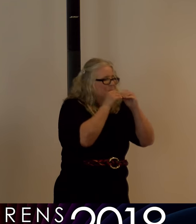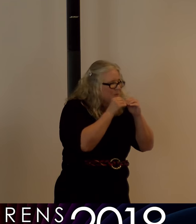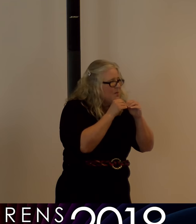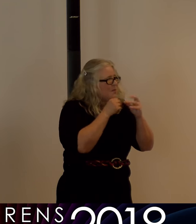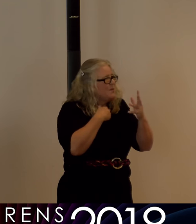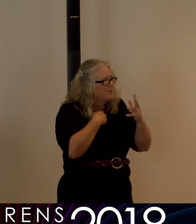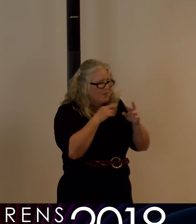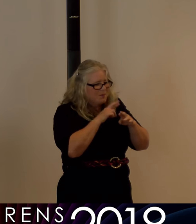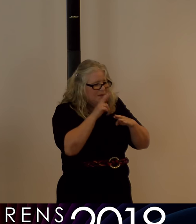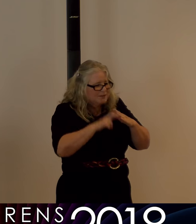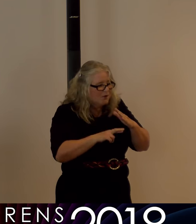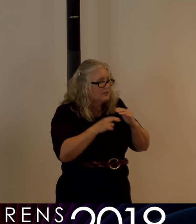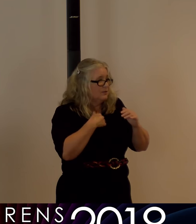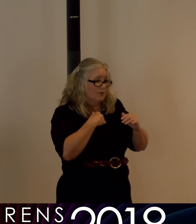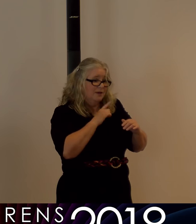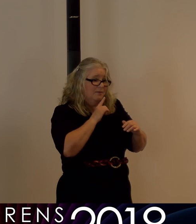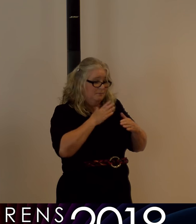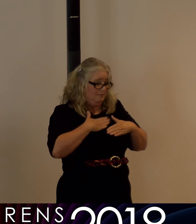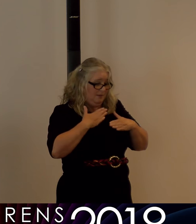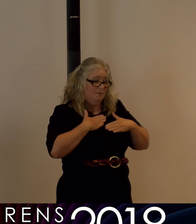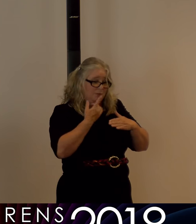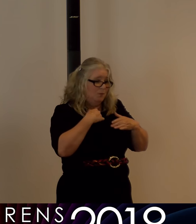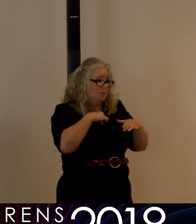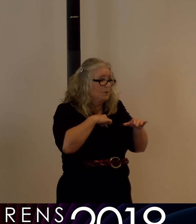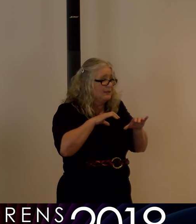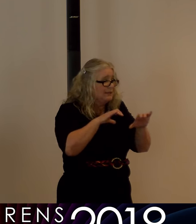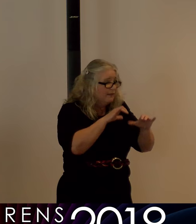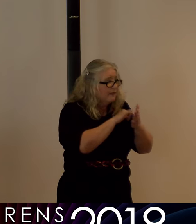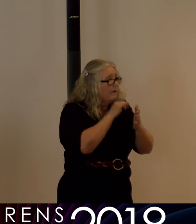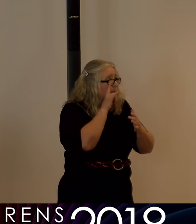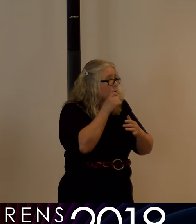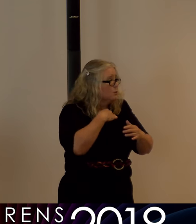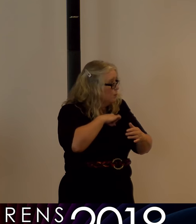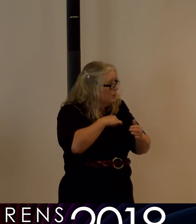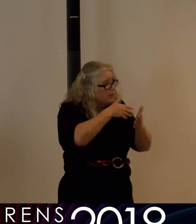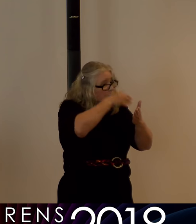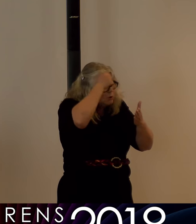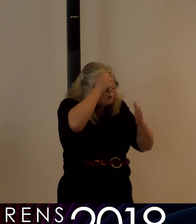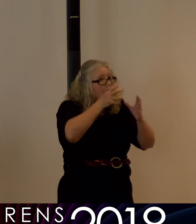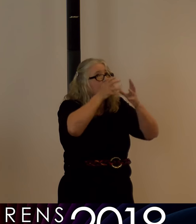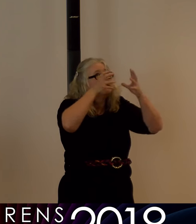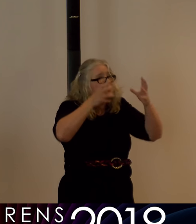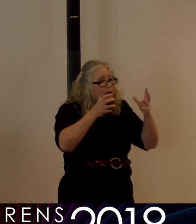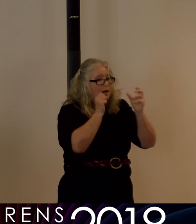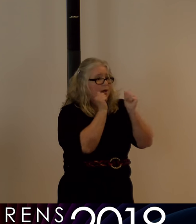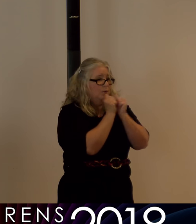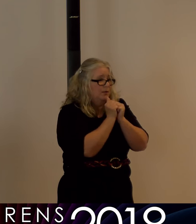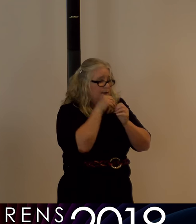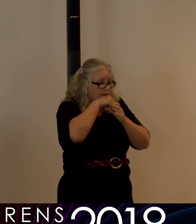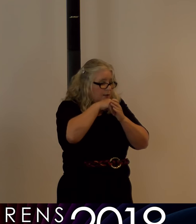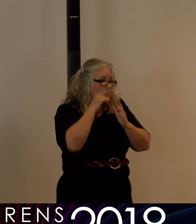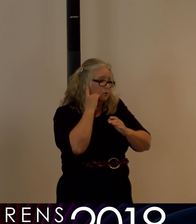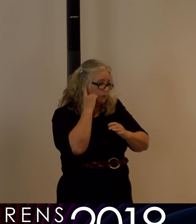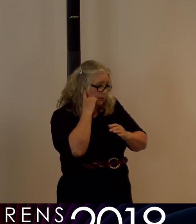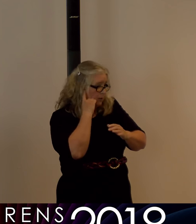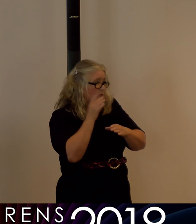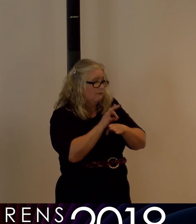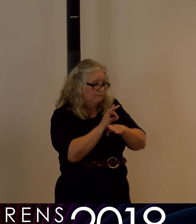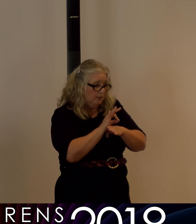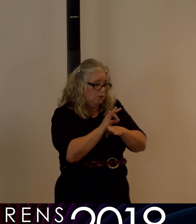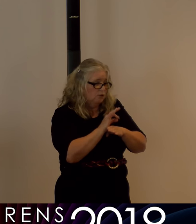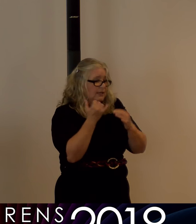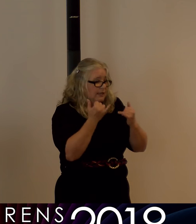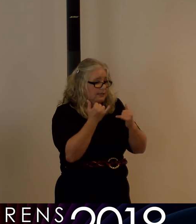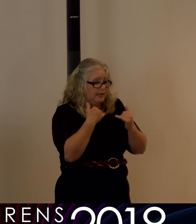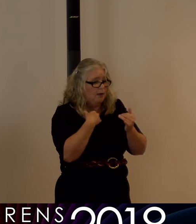a lot about how CHD7 functions in the inner ear, which is starting now to translate to other tissues and organs.